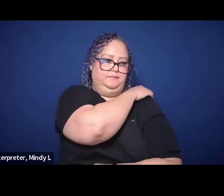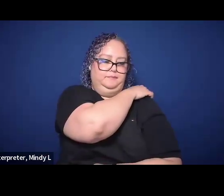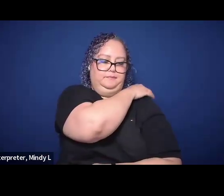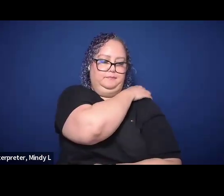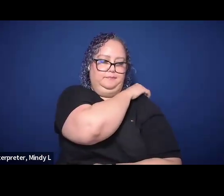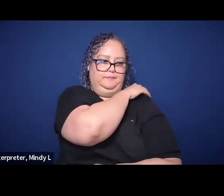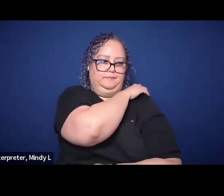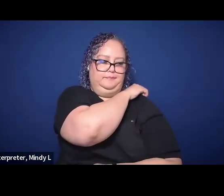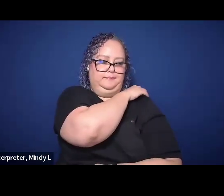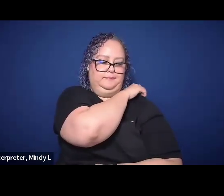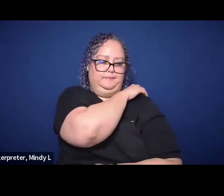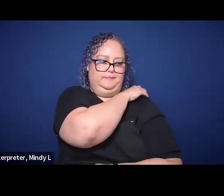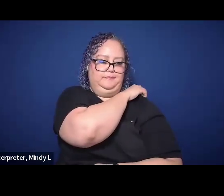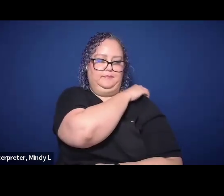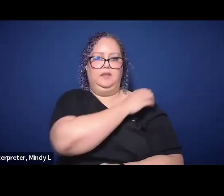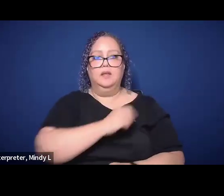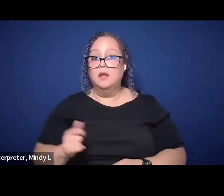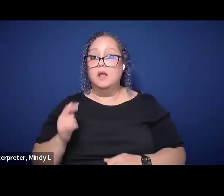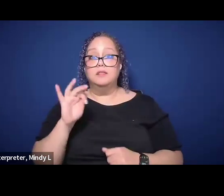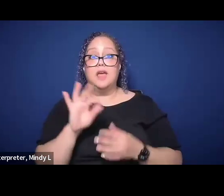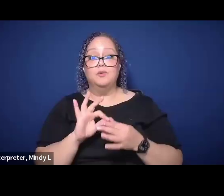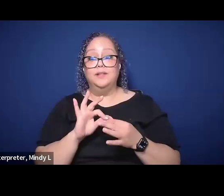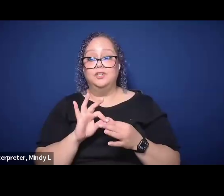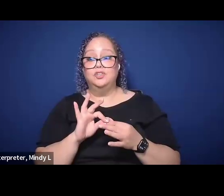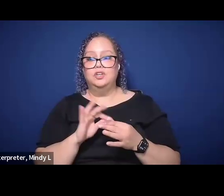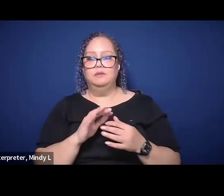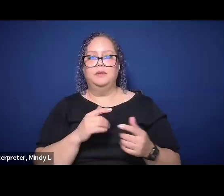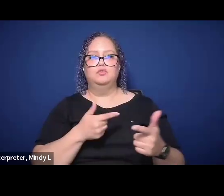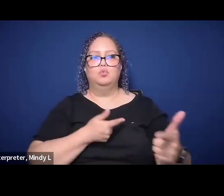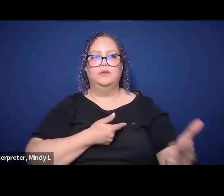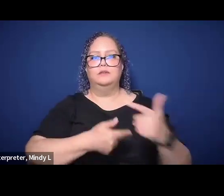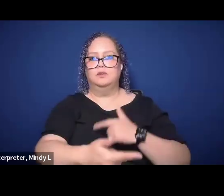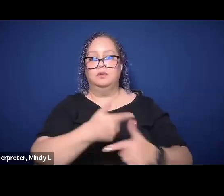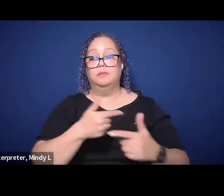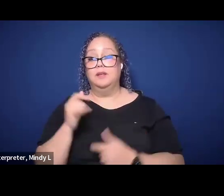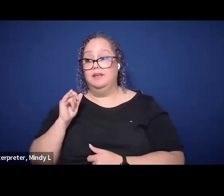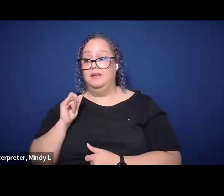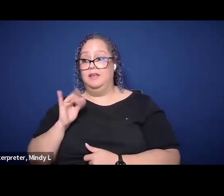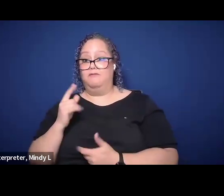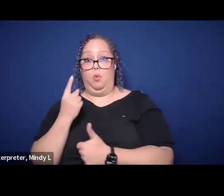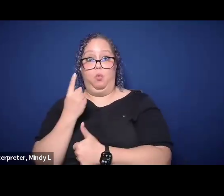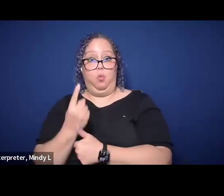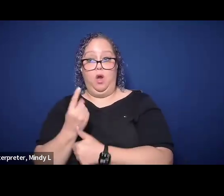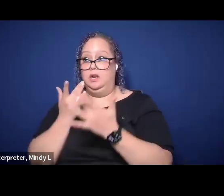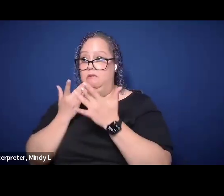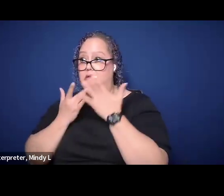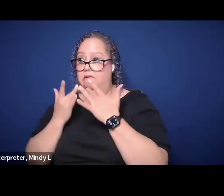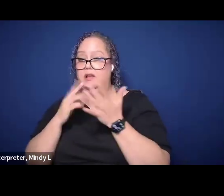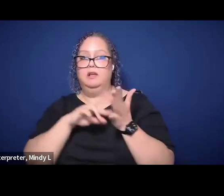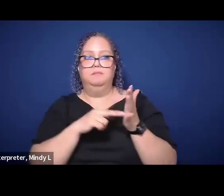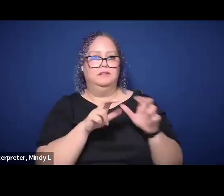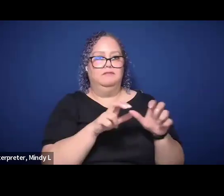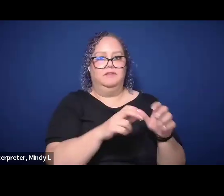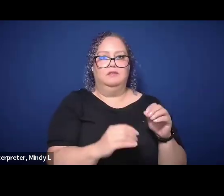This is a reciprocal relationship because if you lack one of them, you need to invest more of the others. If you're low on energy, you'll need